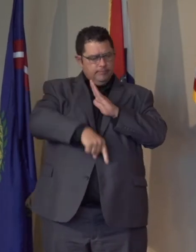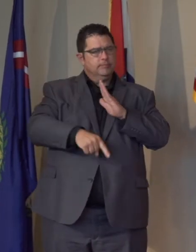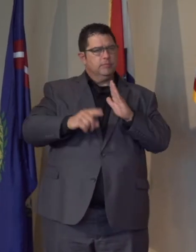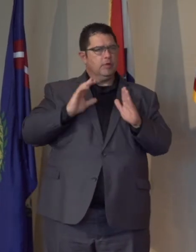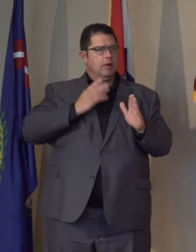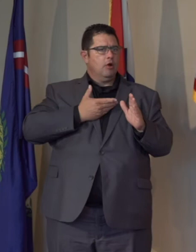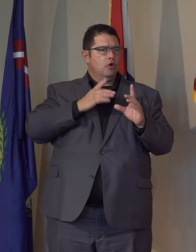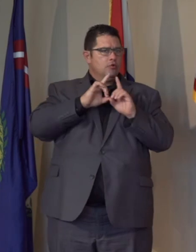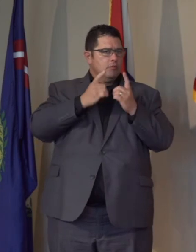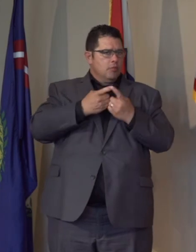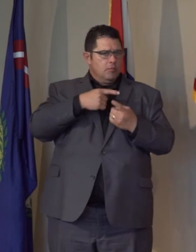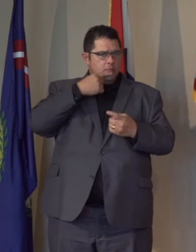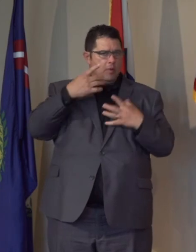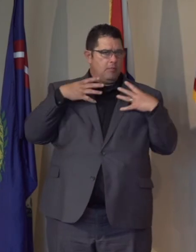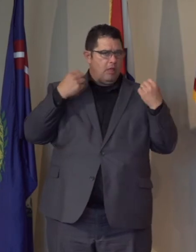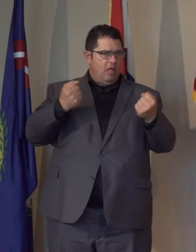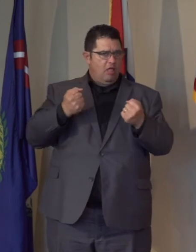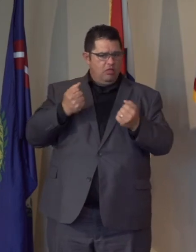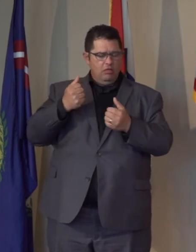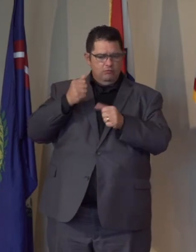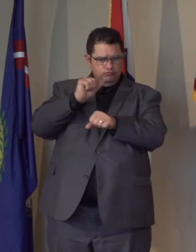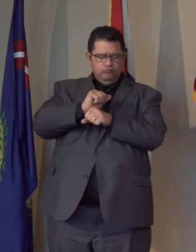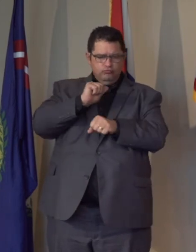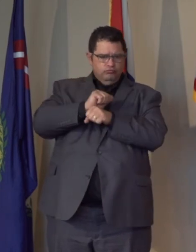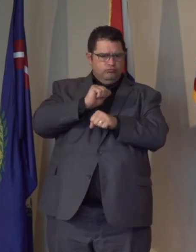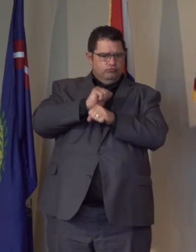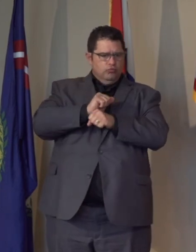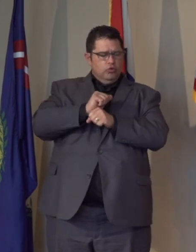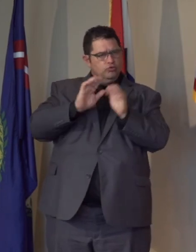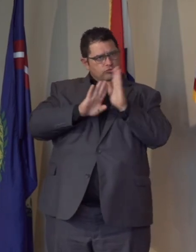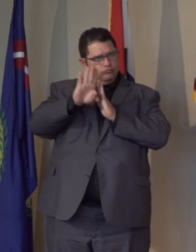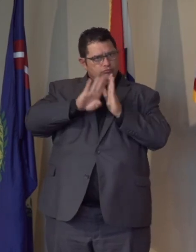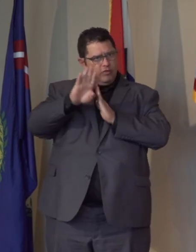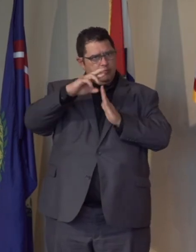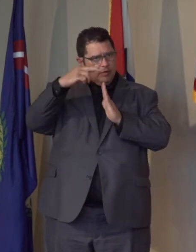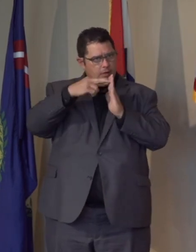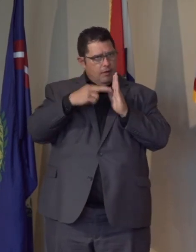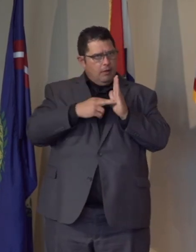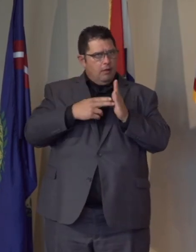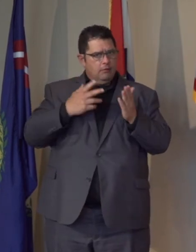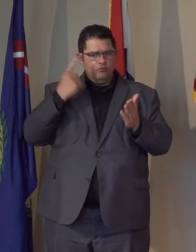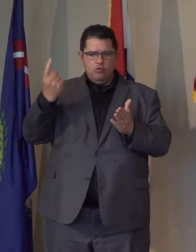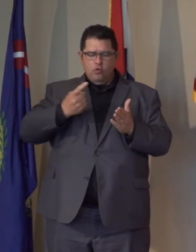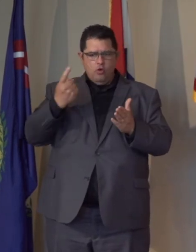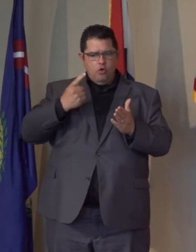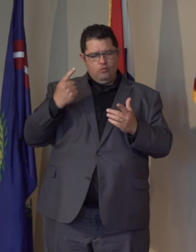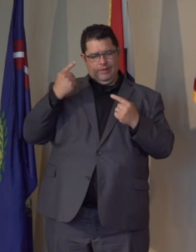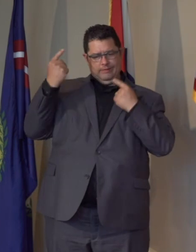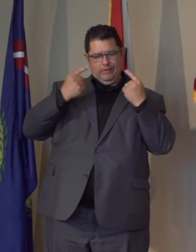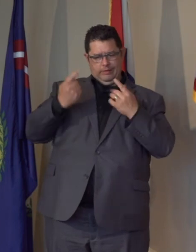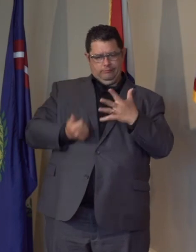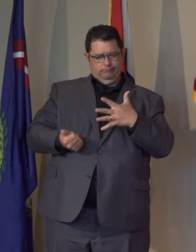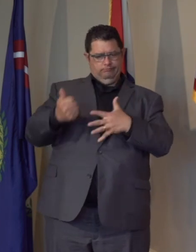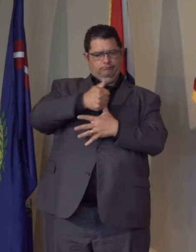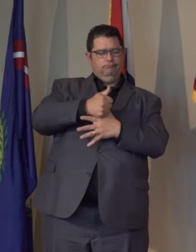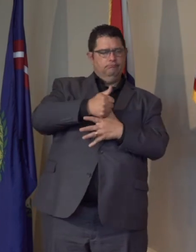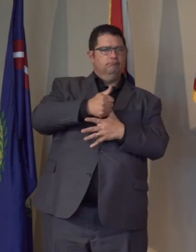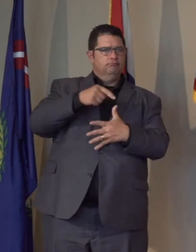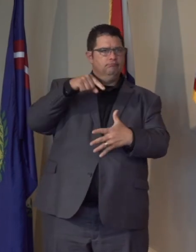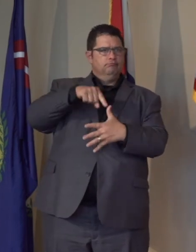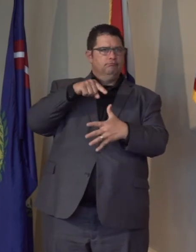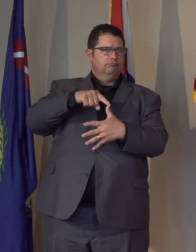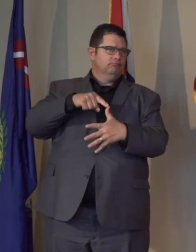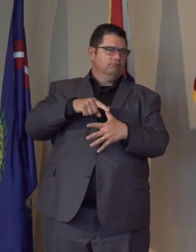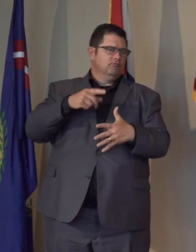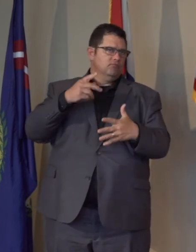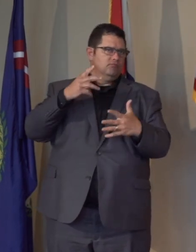Public Health has worked very closely to develop those guidelines with interested parties, always keeping the health and welfare of our kids top of mind, but